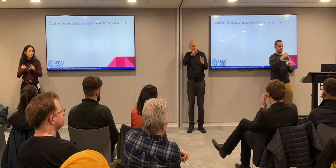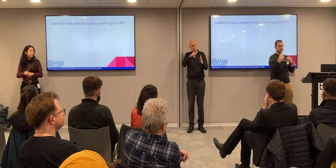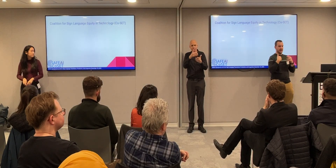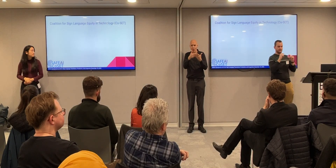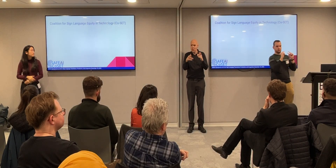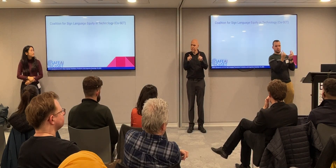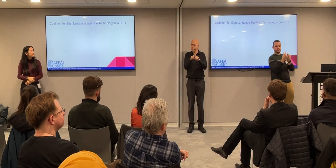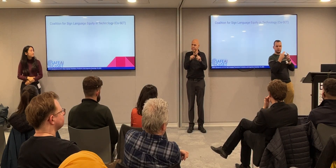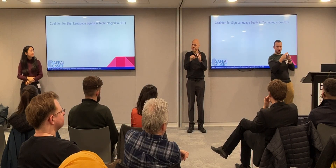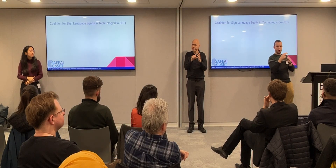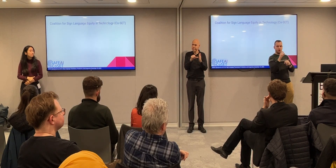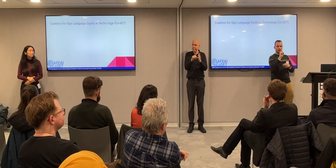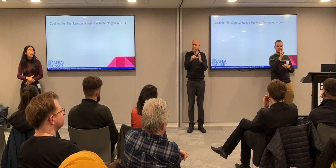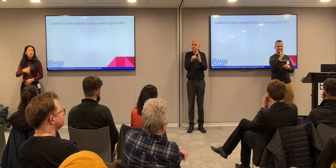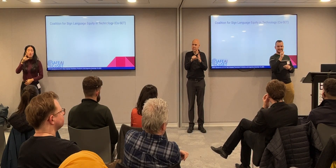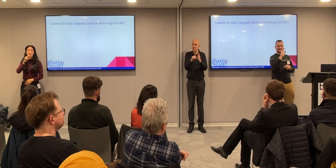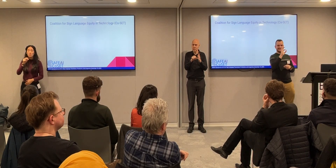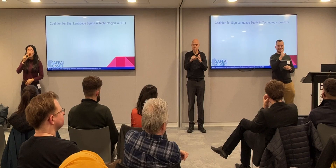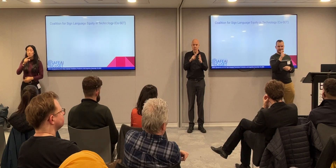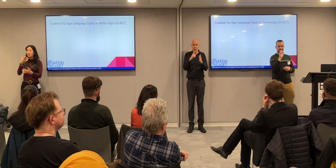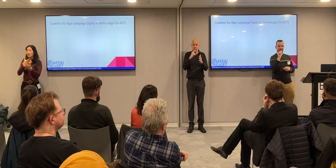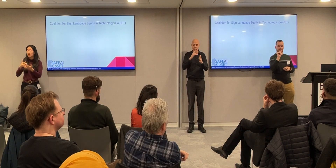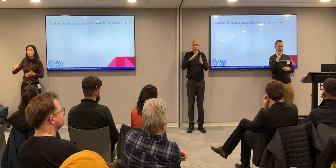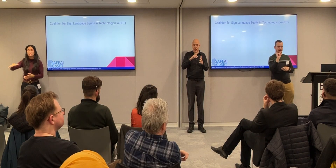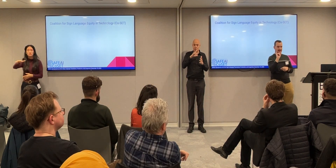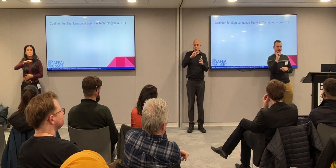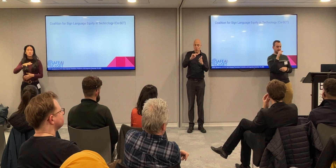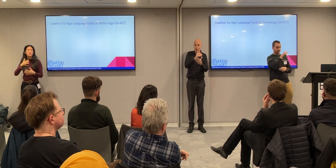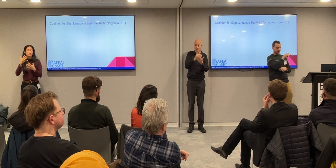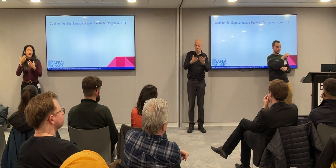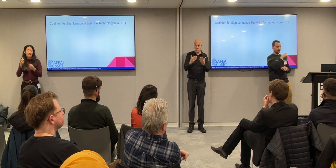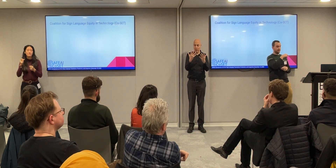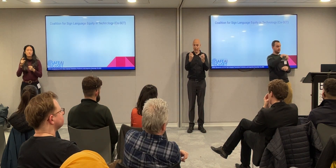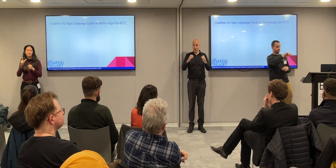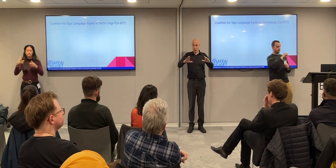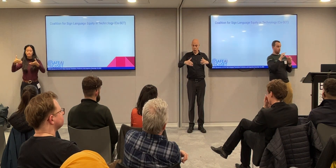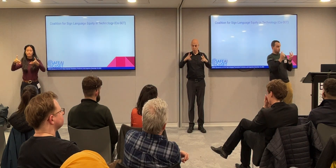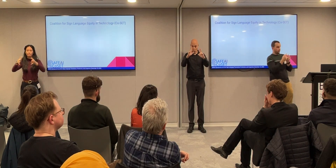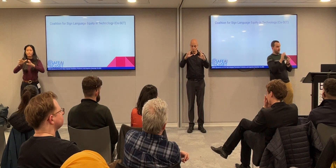The spoken language industry has a group called Safe AI.